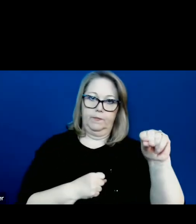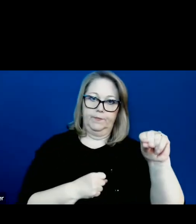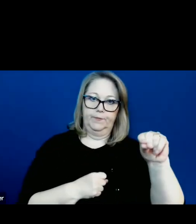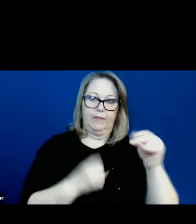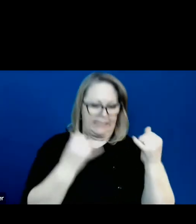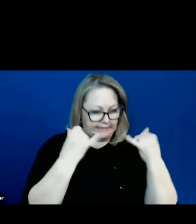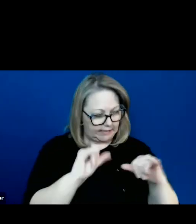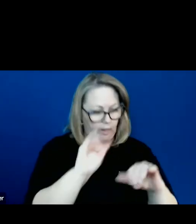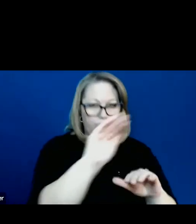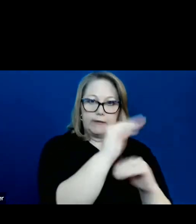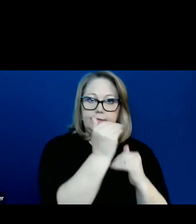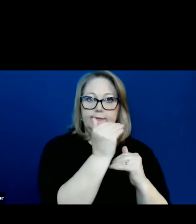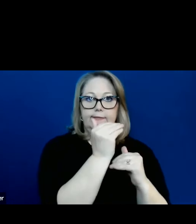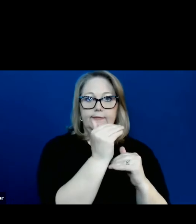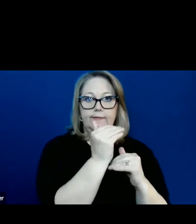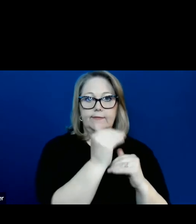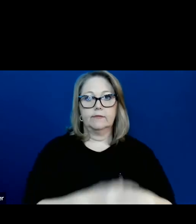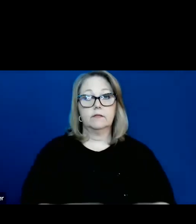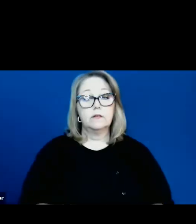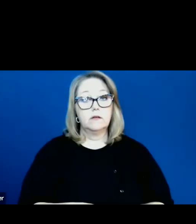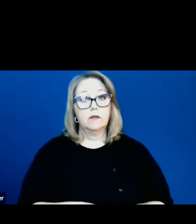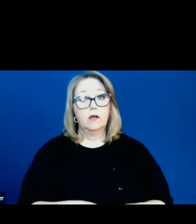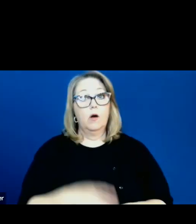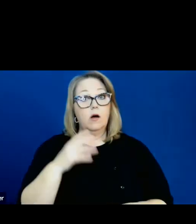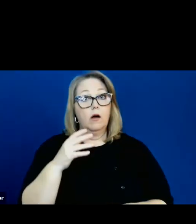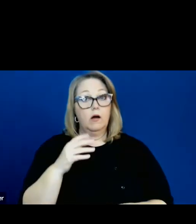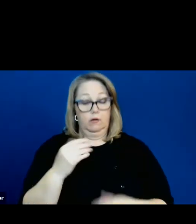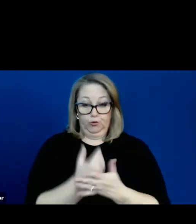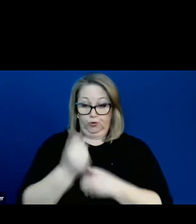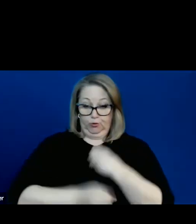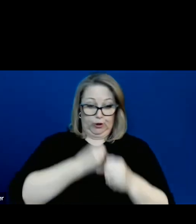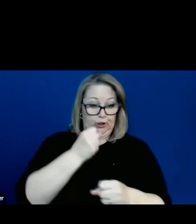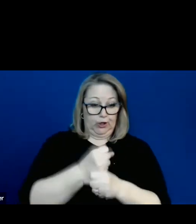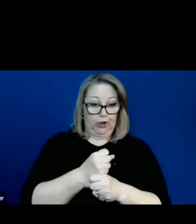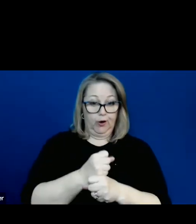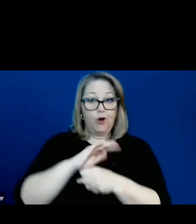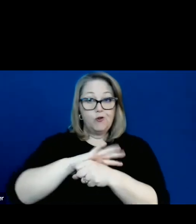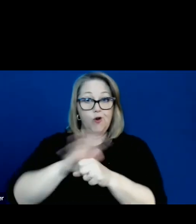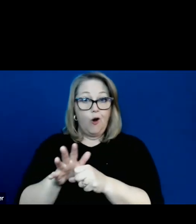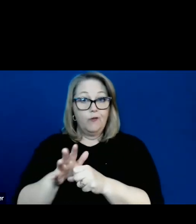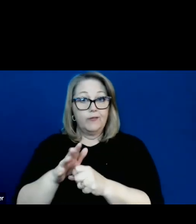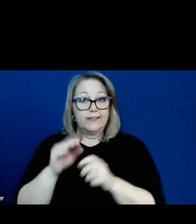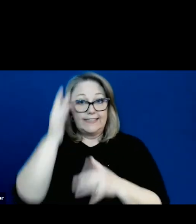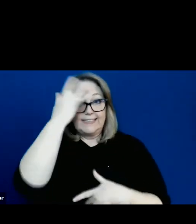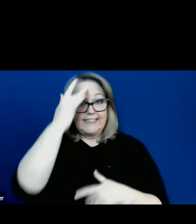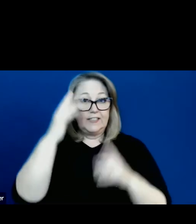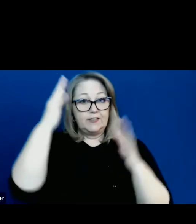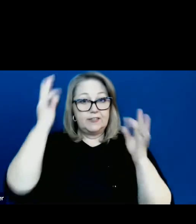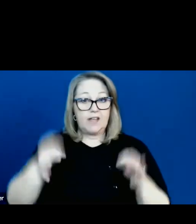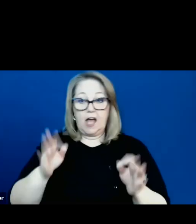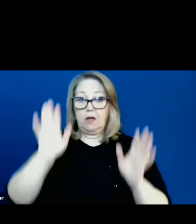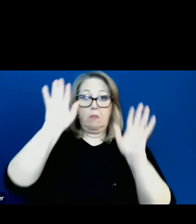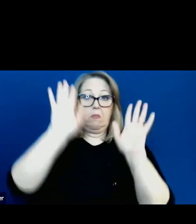-19 is not going to take the night off to ring in the new year. Safety is a partnership and everyone has a role to play.